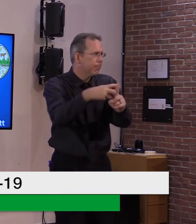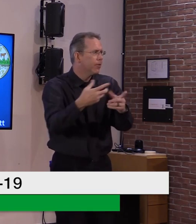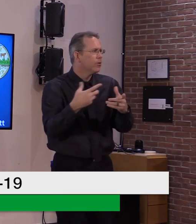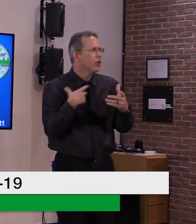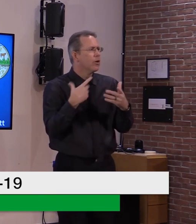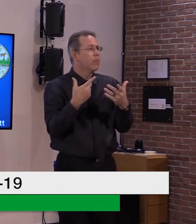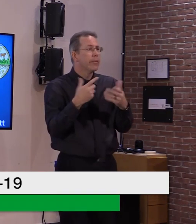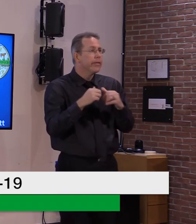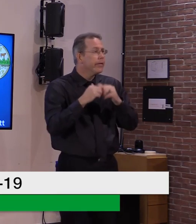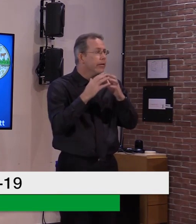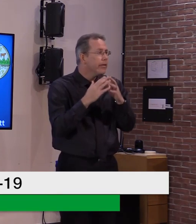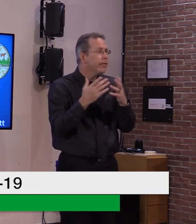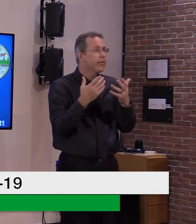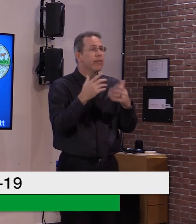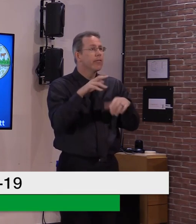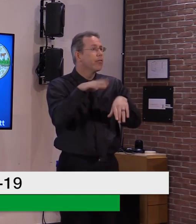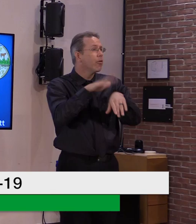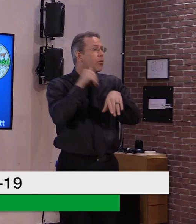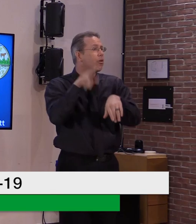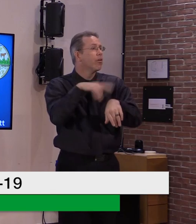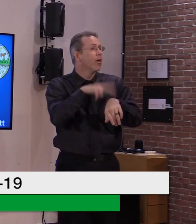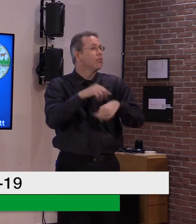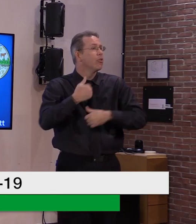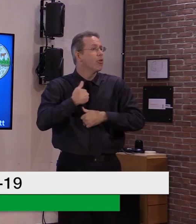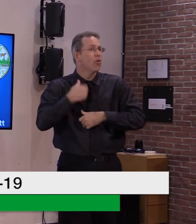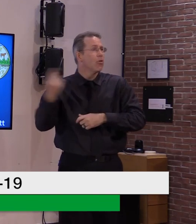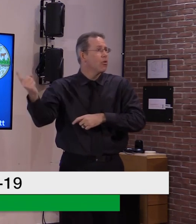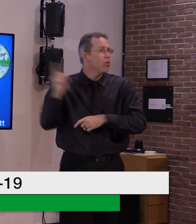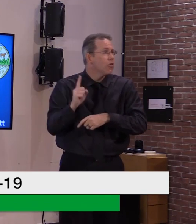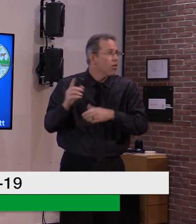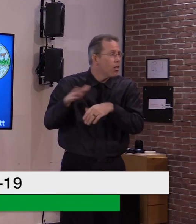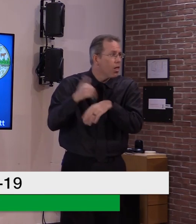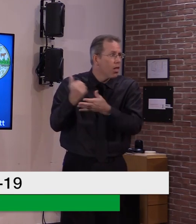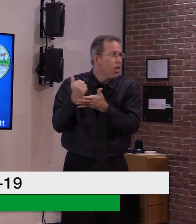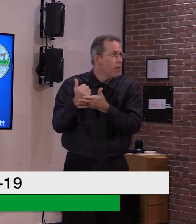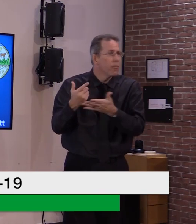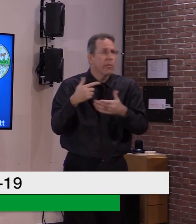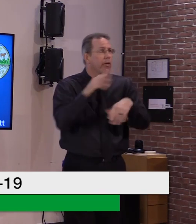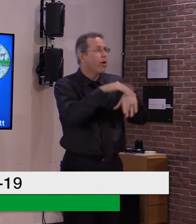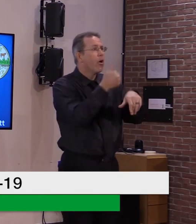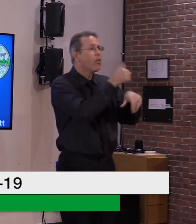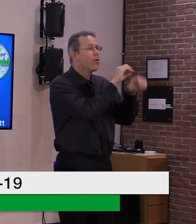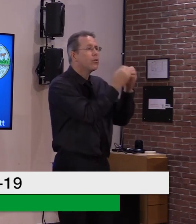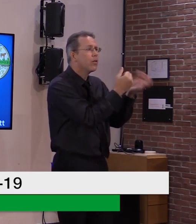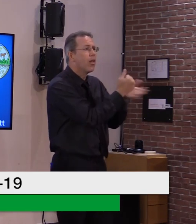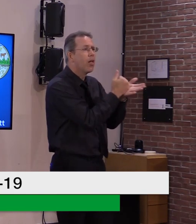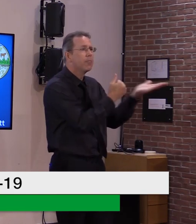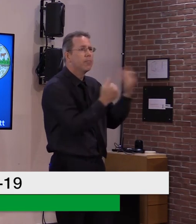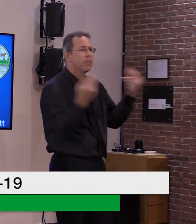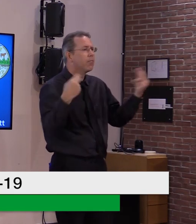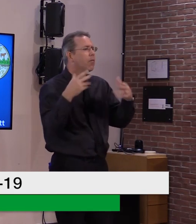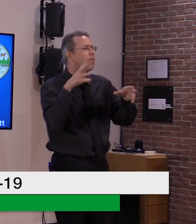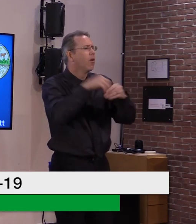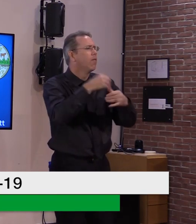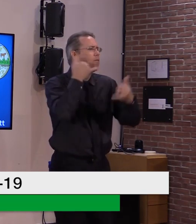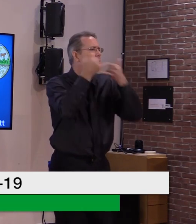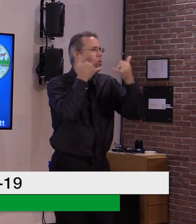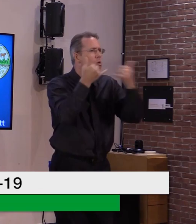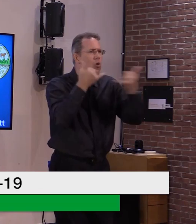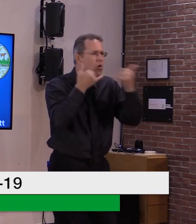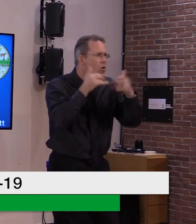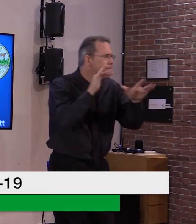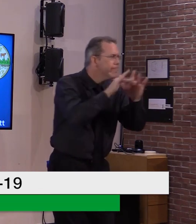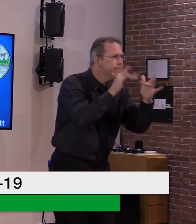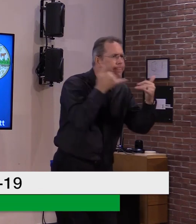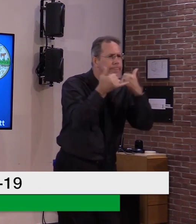guard has provided members as well to help us out so we're in pretty good shape and we're getting in better shape as time goes on